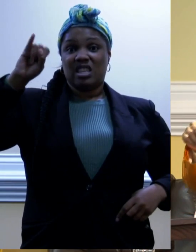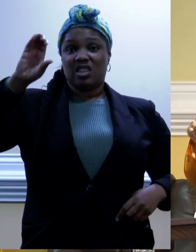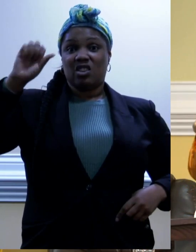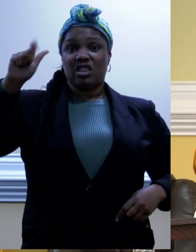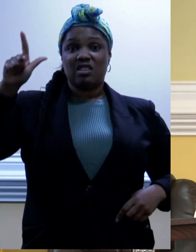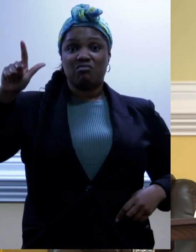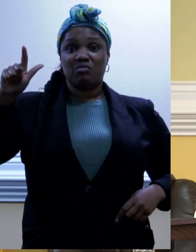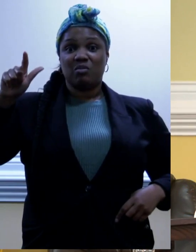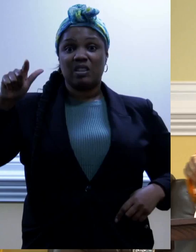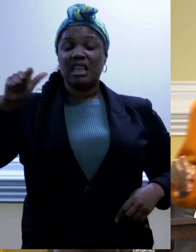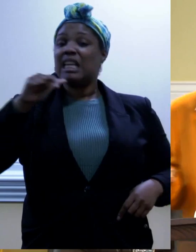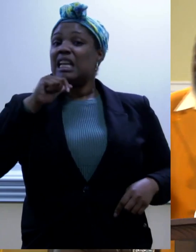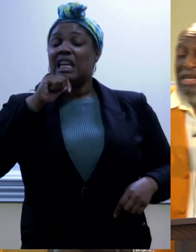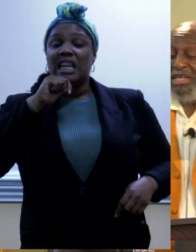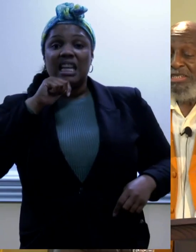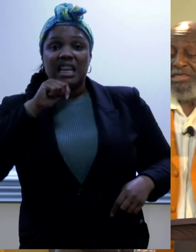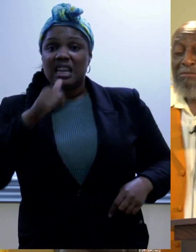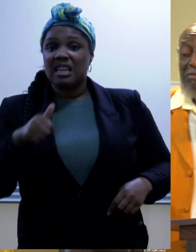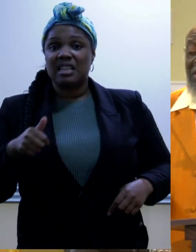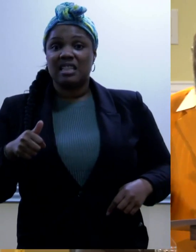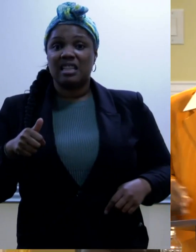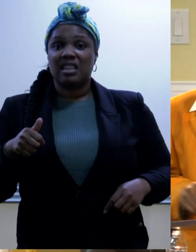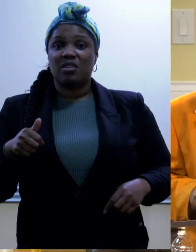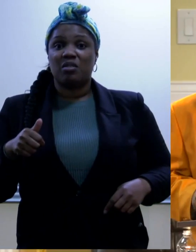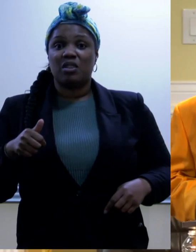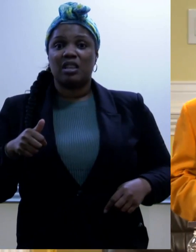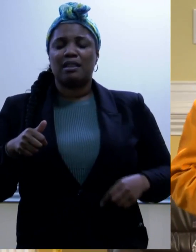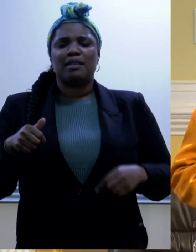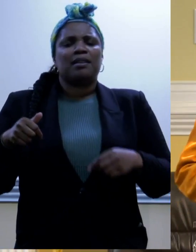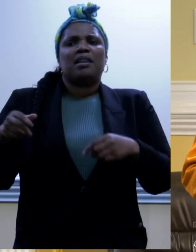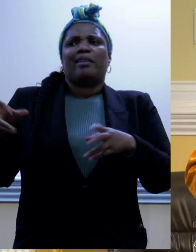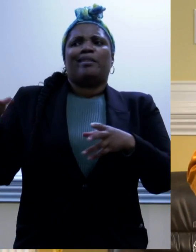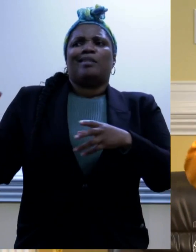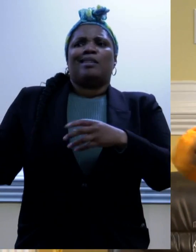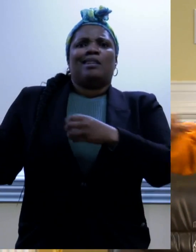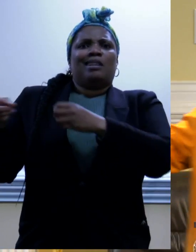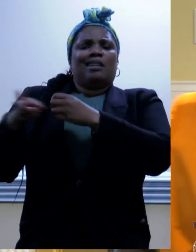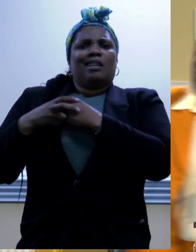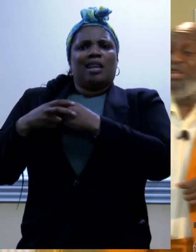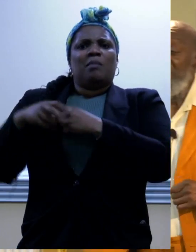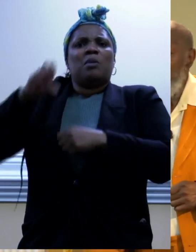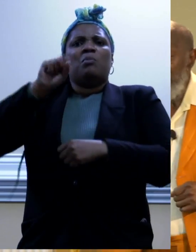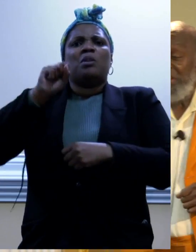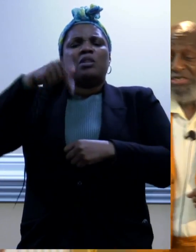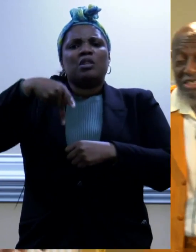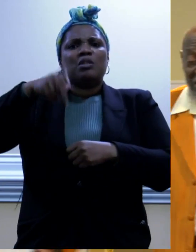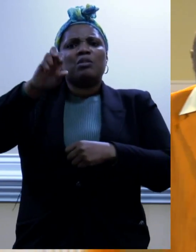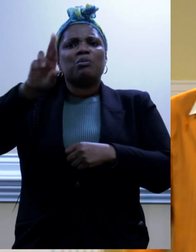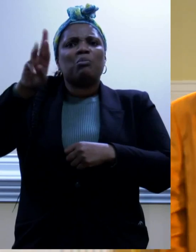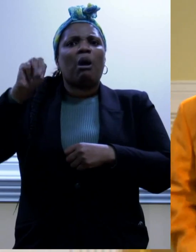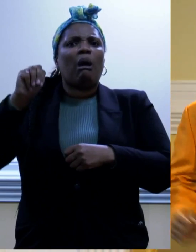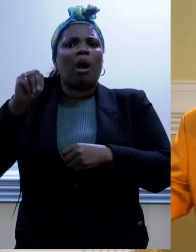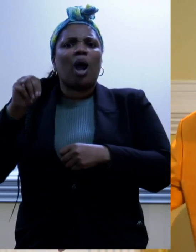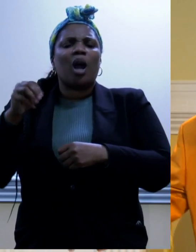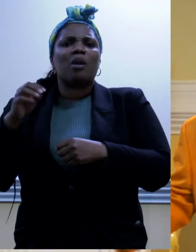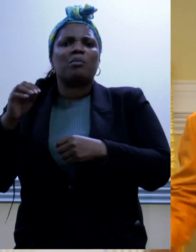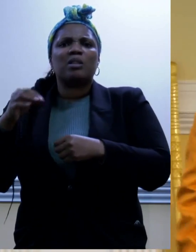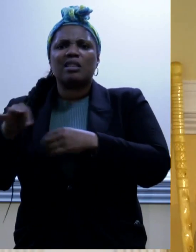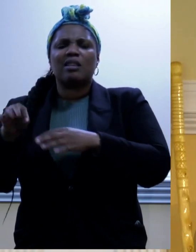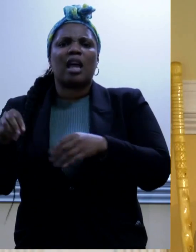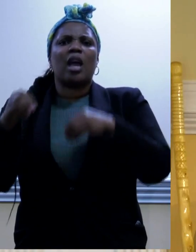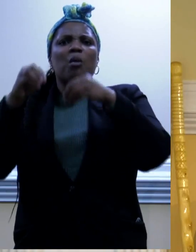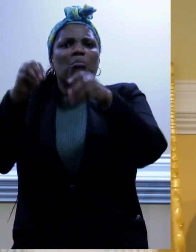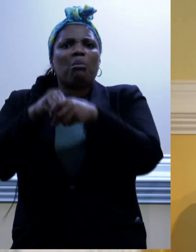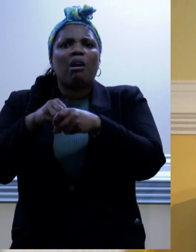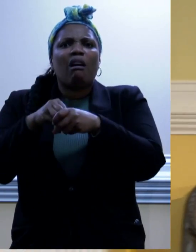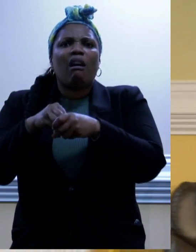take reserve some sperm from Abraham or David down through the years and put it in